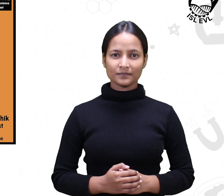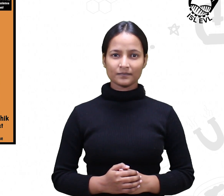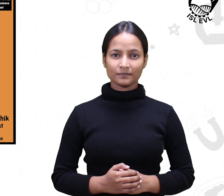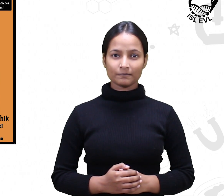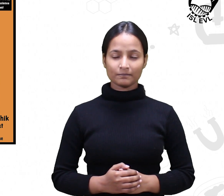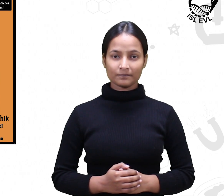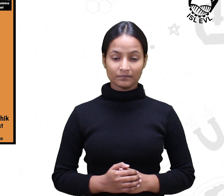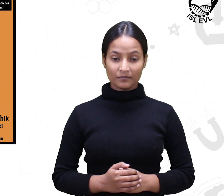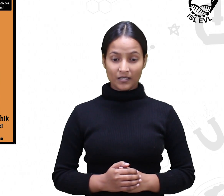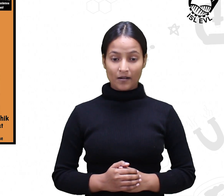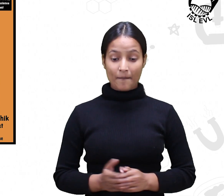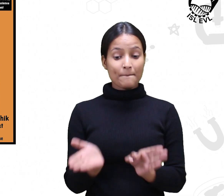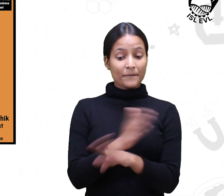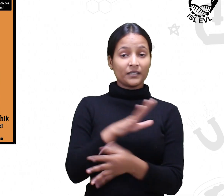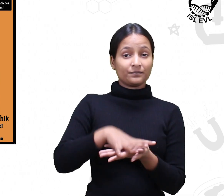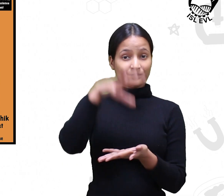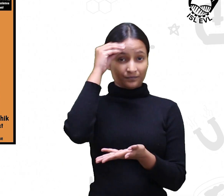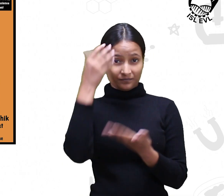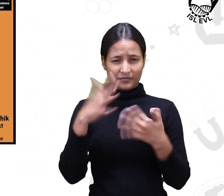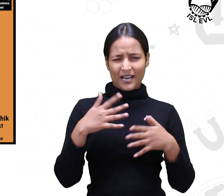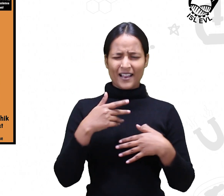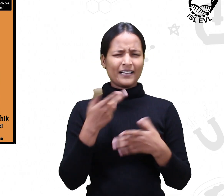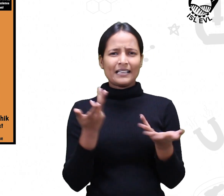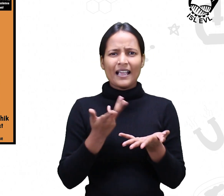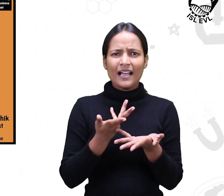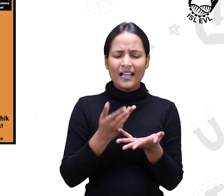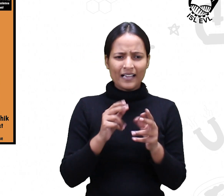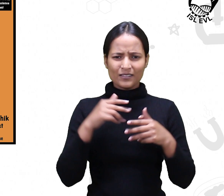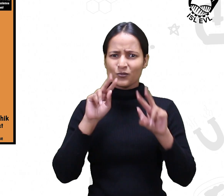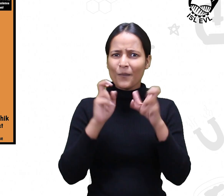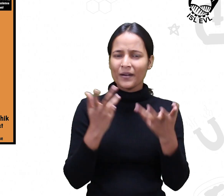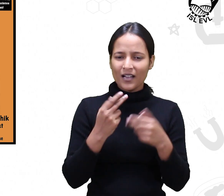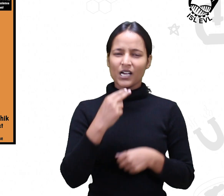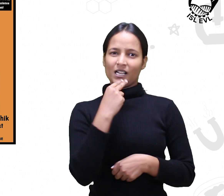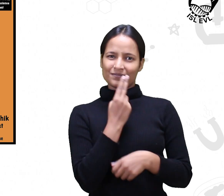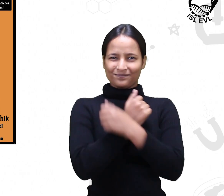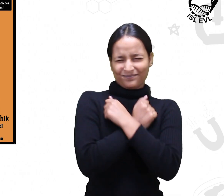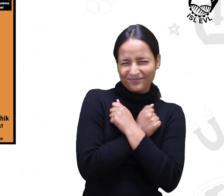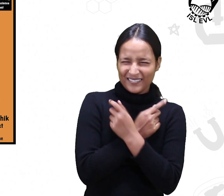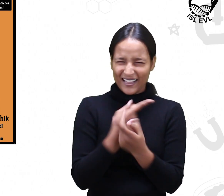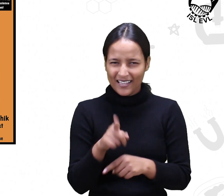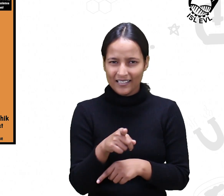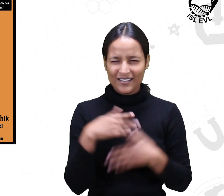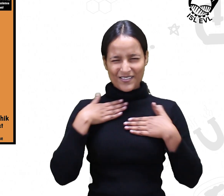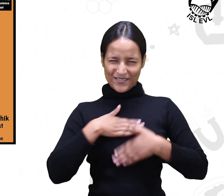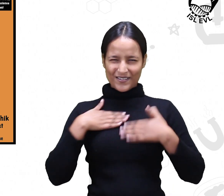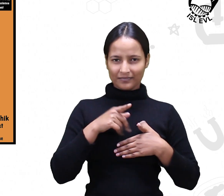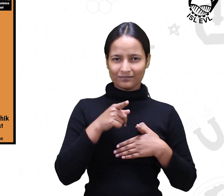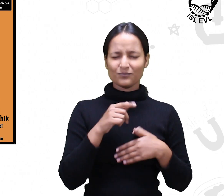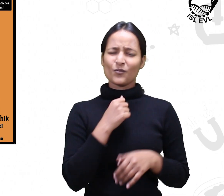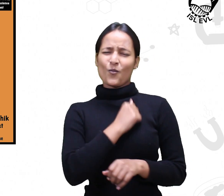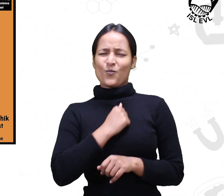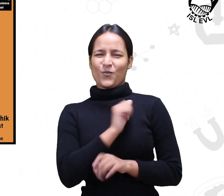In our first episode, we enjoyed eating chocolates. Whoops, I meant we enjoyed discussing